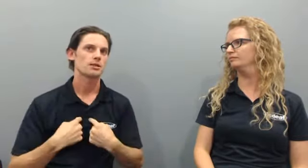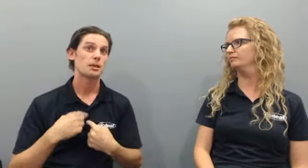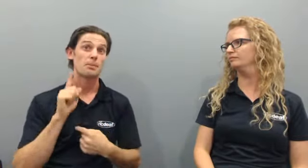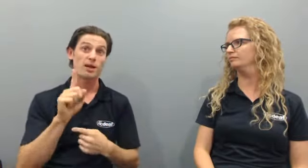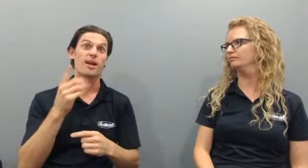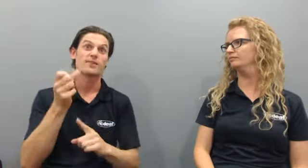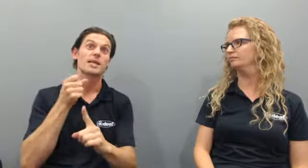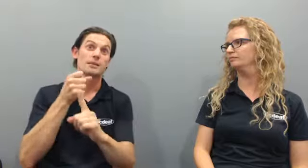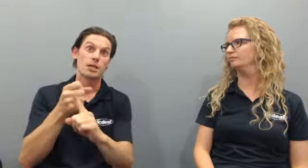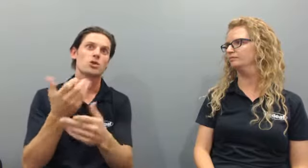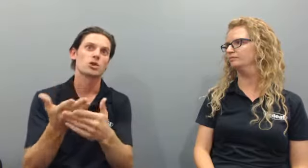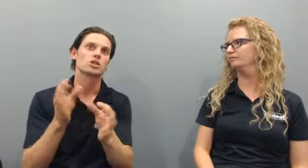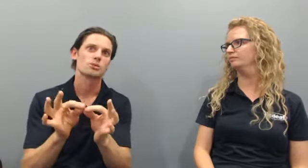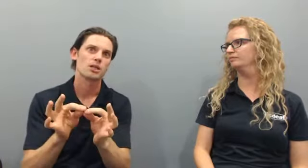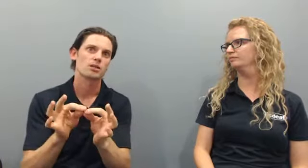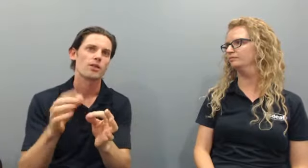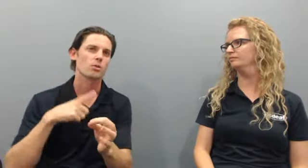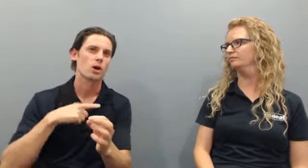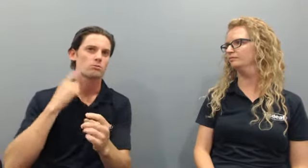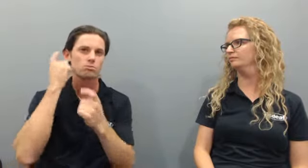part of those 3 options. It has